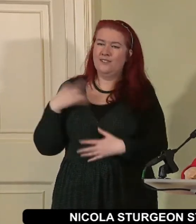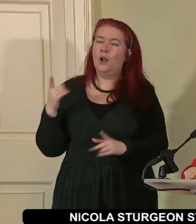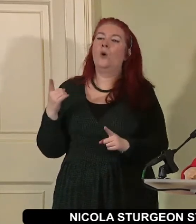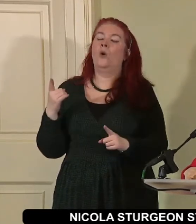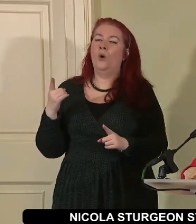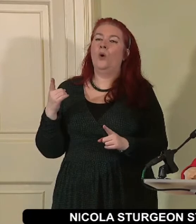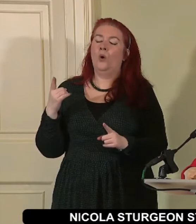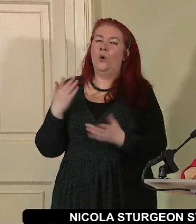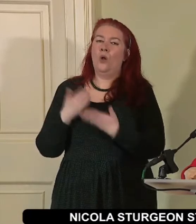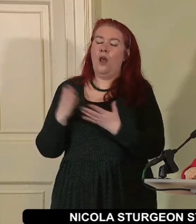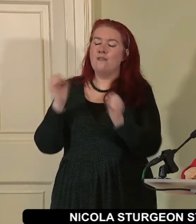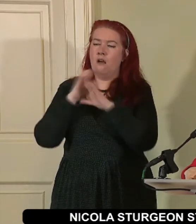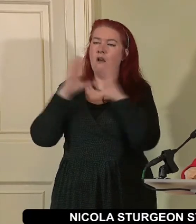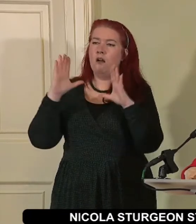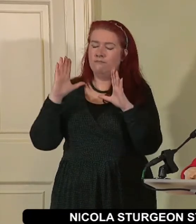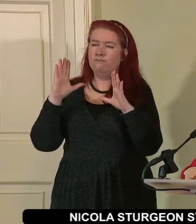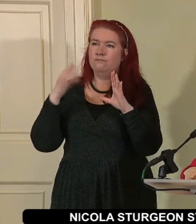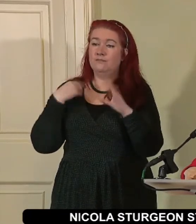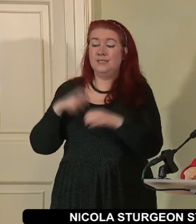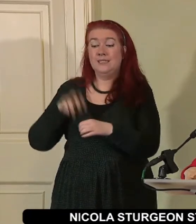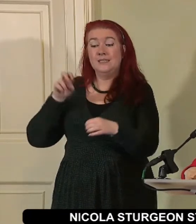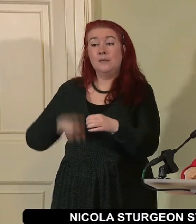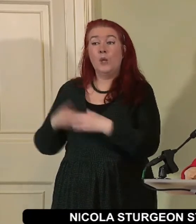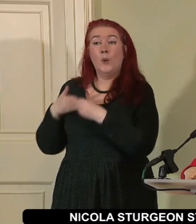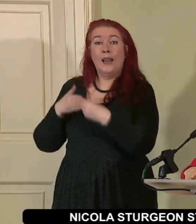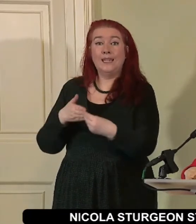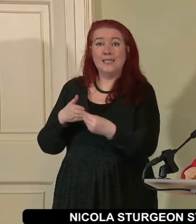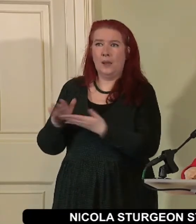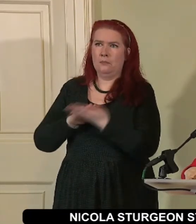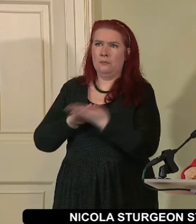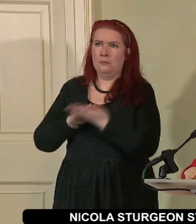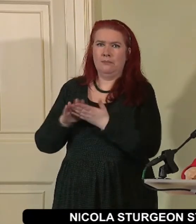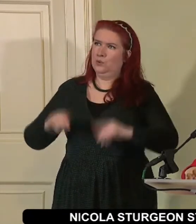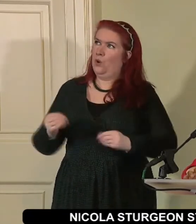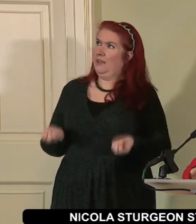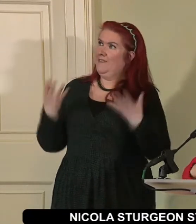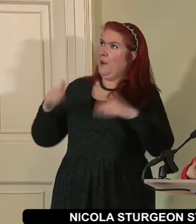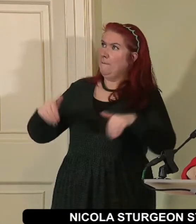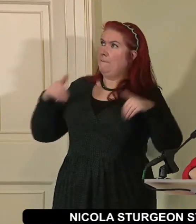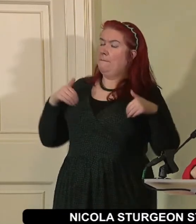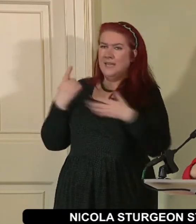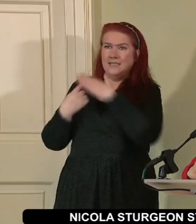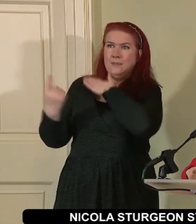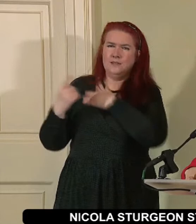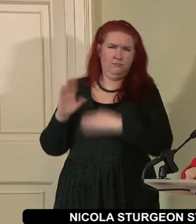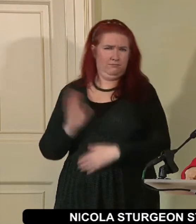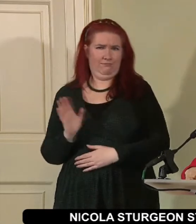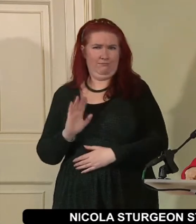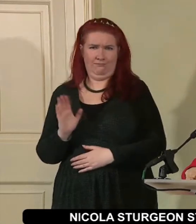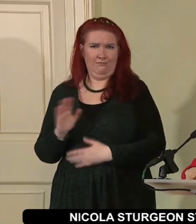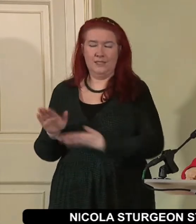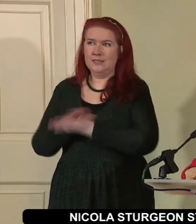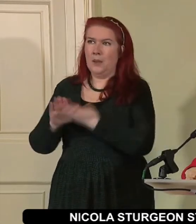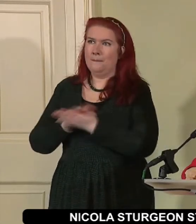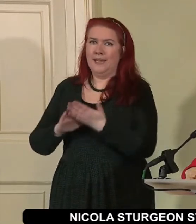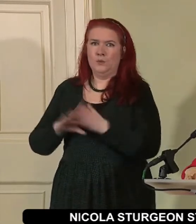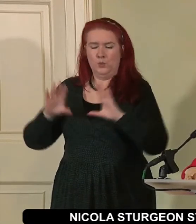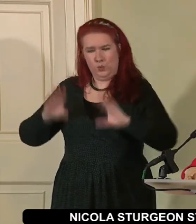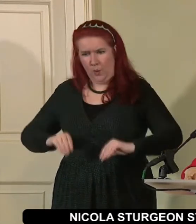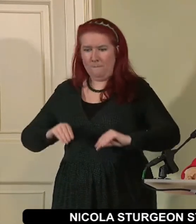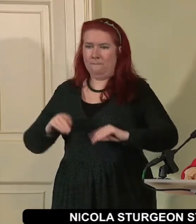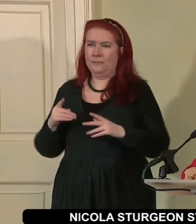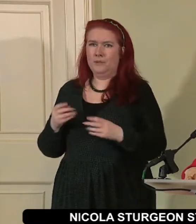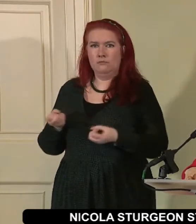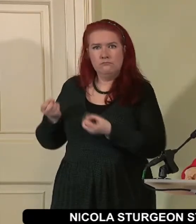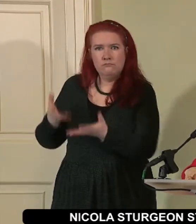that, you know, stepping down as leader doesn't mean I stop contributing to the cause of independence. It doesn't mean you stop making a contribution. Everybody